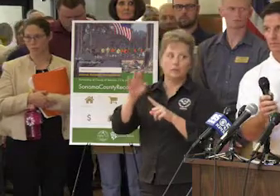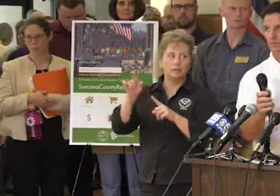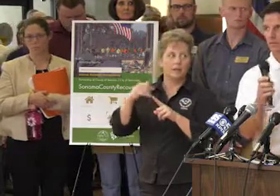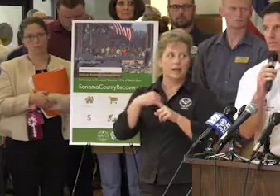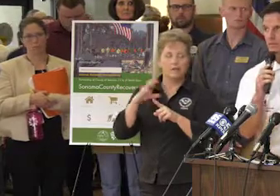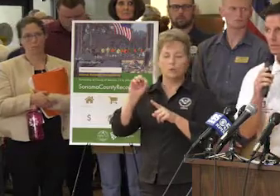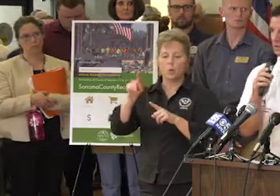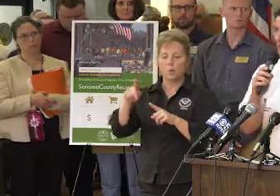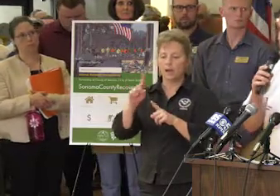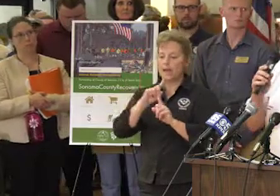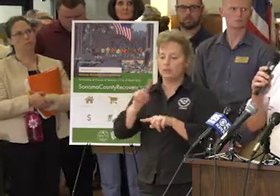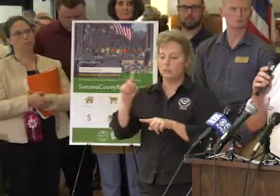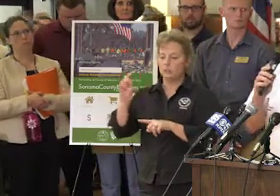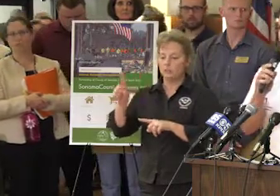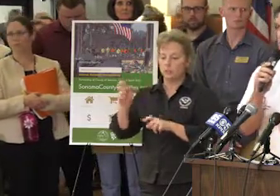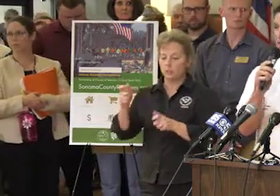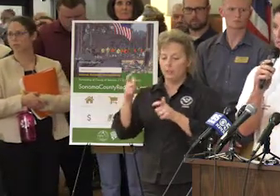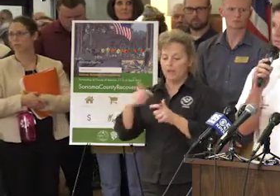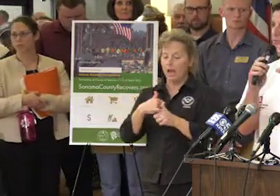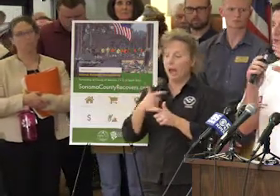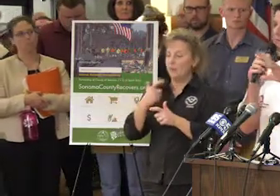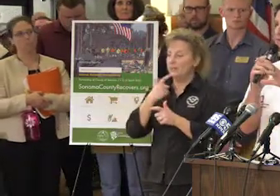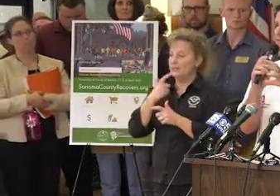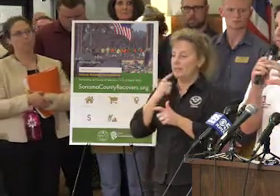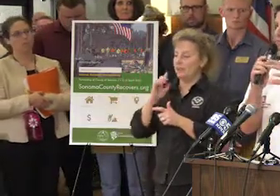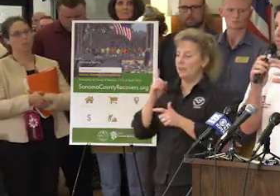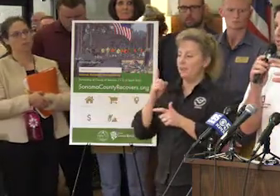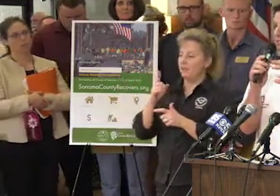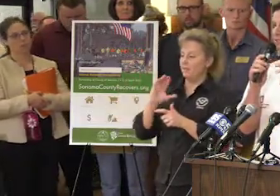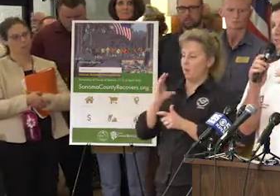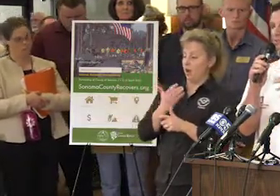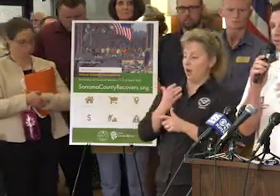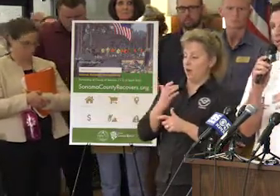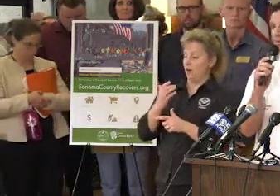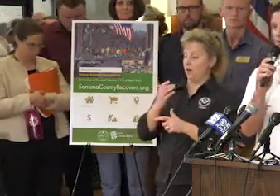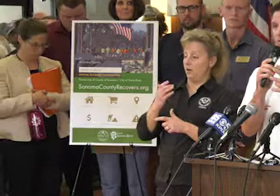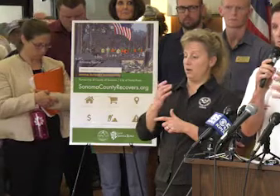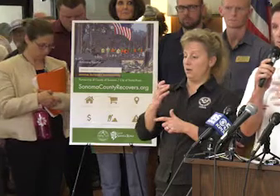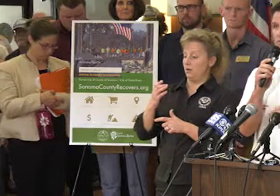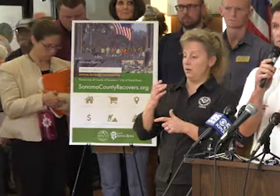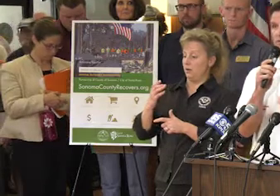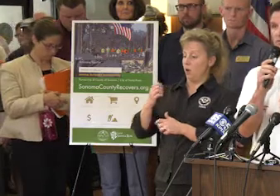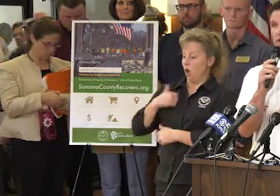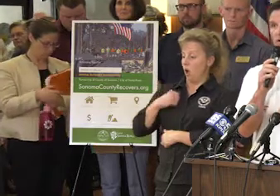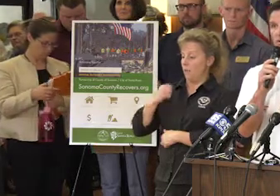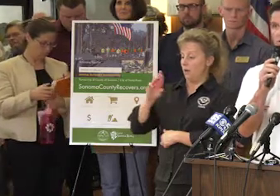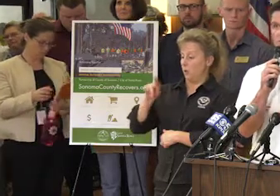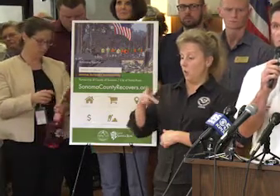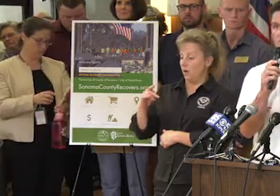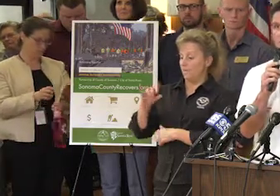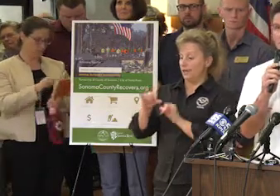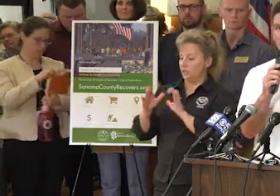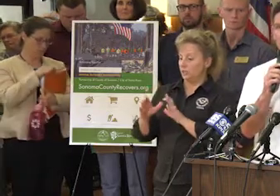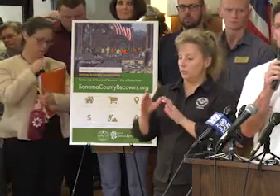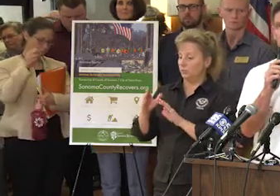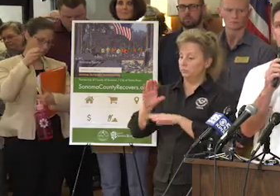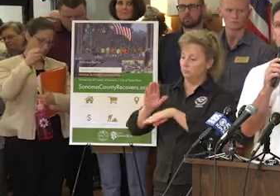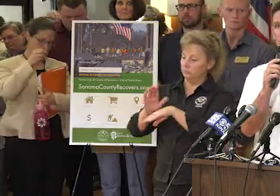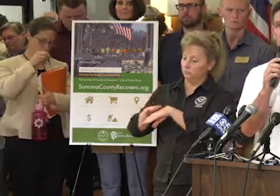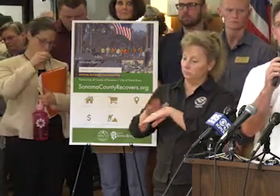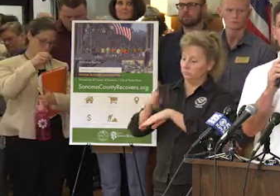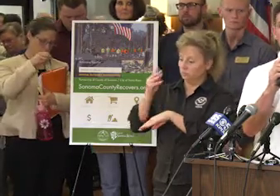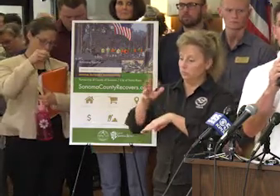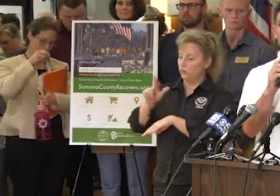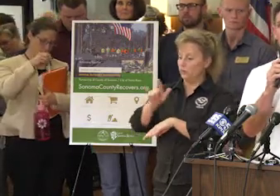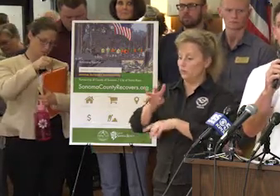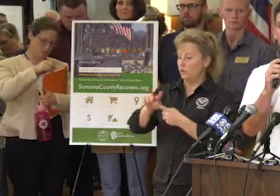We're going to have the Corps answer the question quickly. I would say for our phase Corps of Engineers, before we start any removal, we will be notifying homeowners 24 to 72 hours